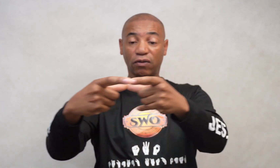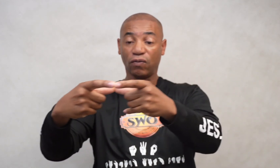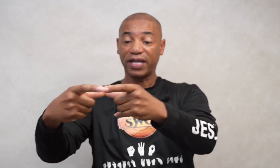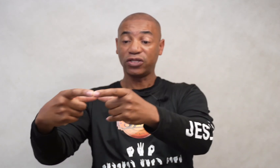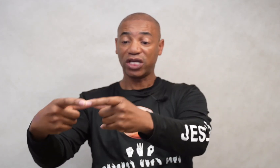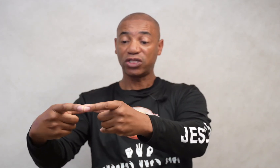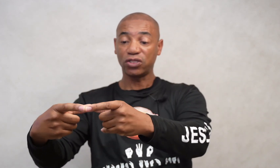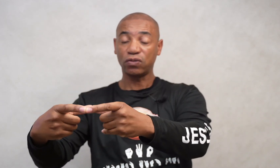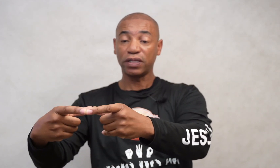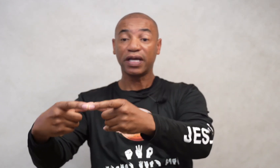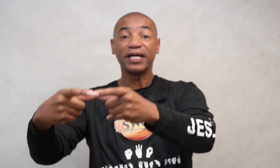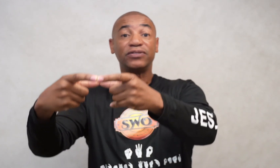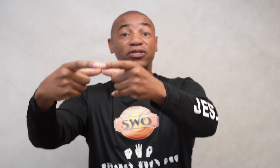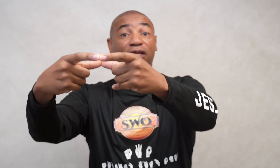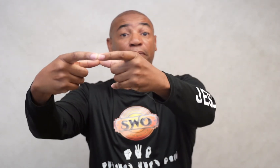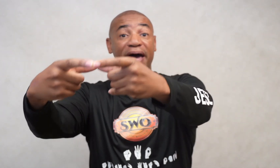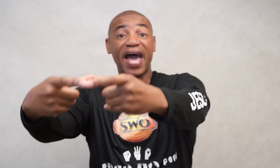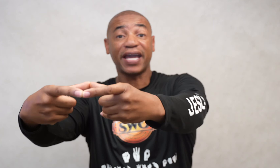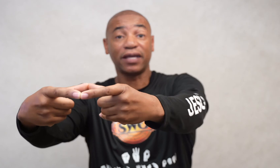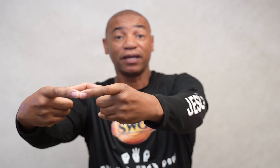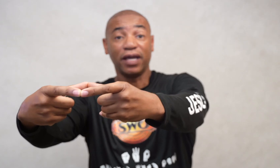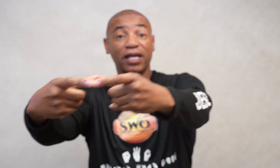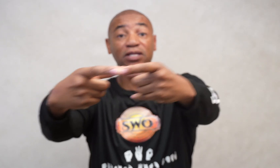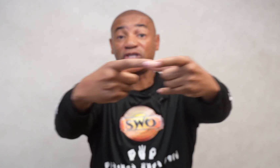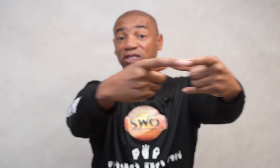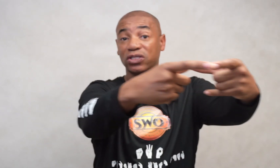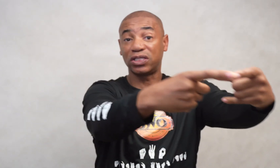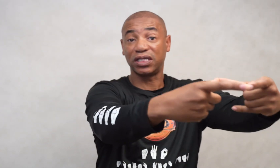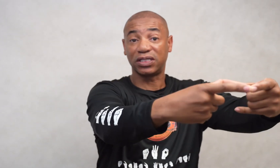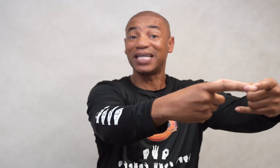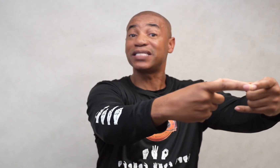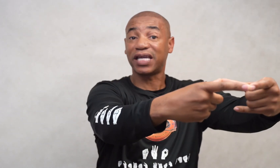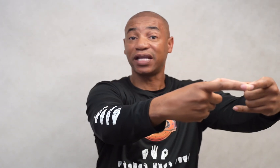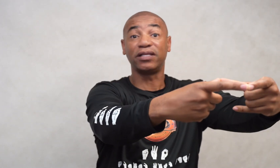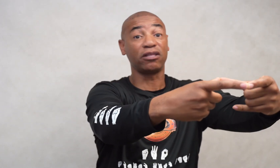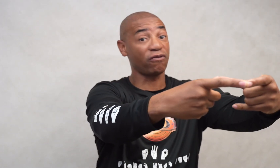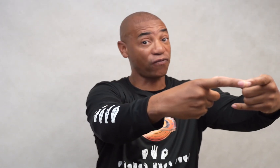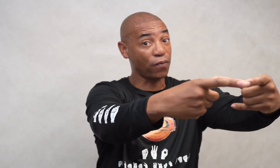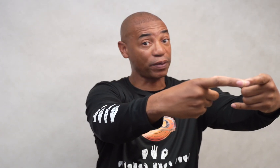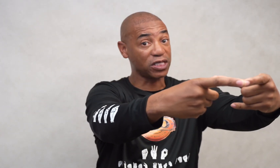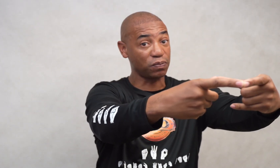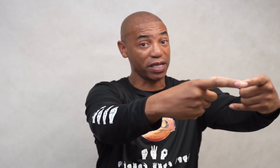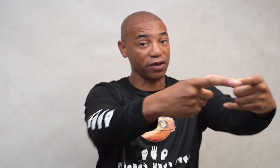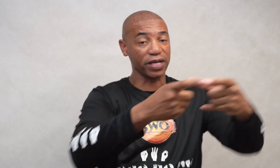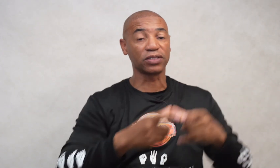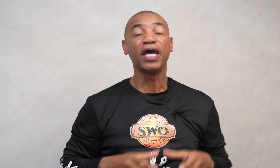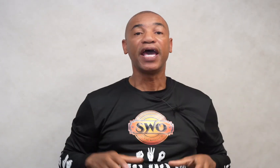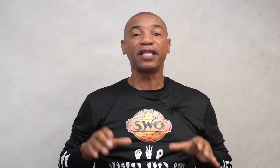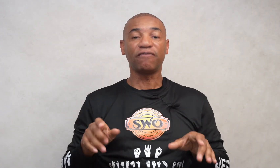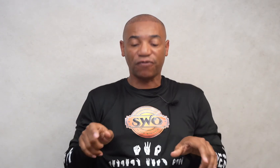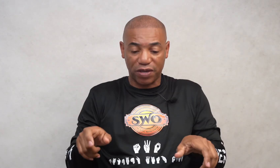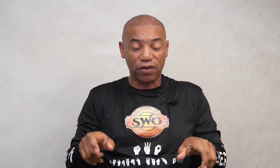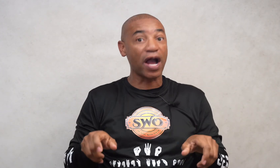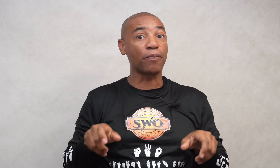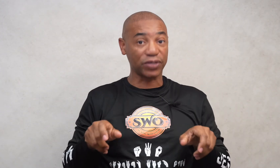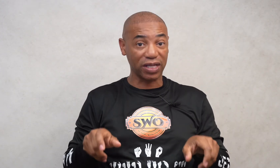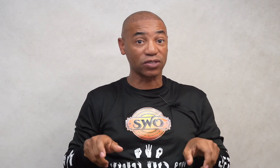right adjacent to it, to the back and adjacent to this, indicating that there are 4 placement areas. And then from here, I'll pretend as though